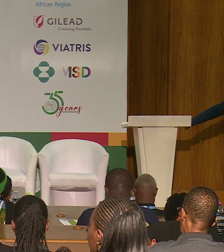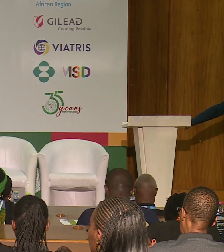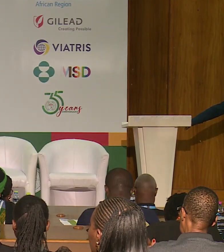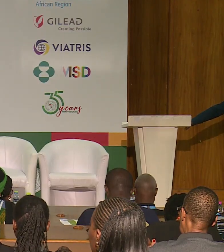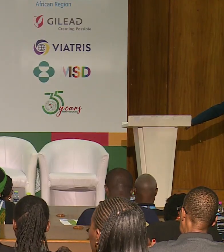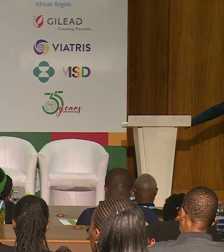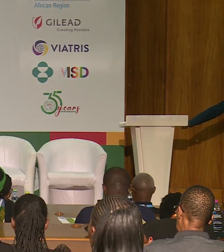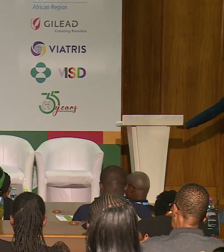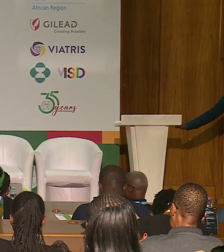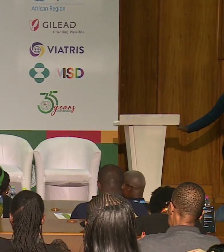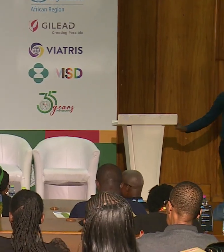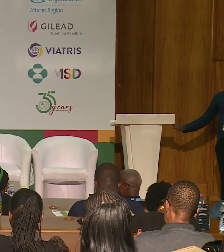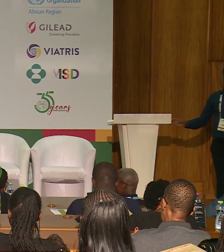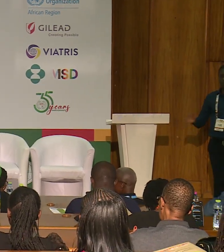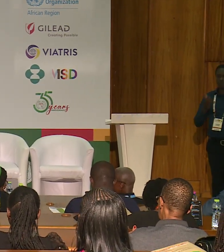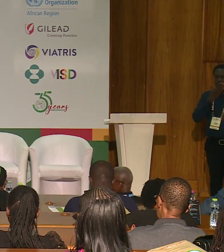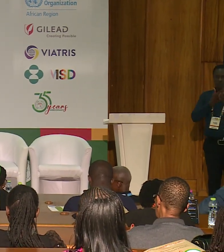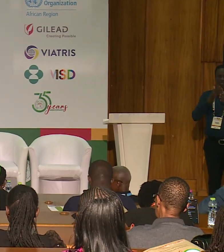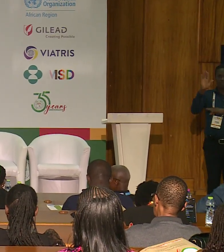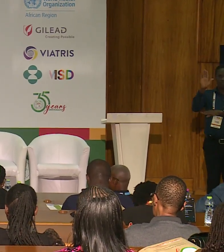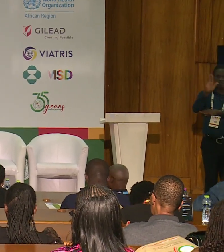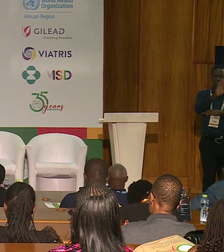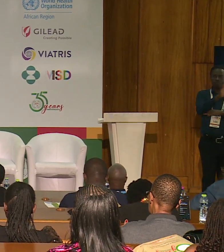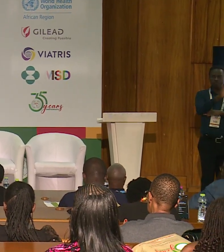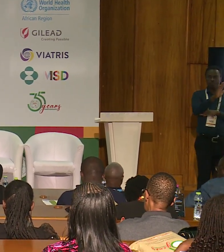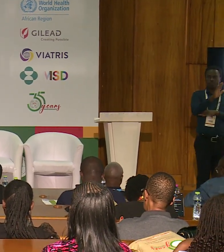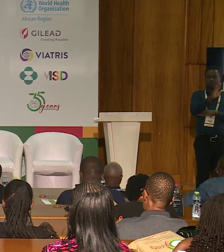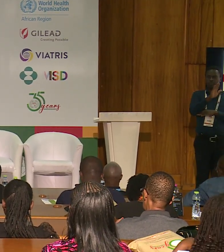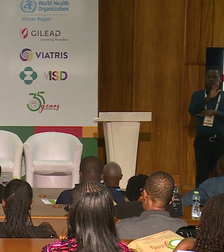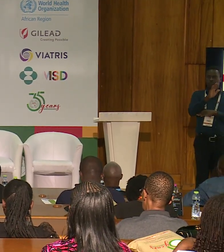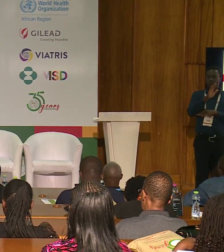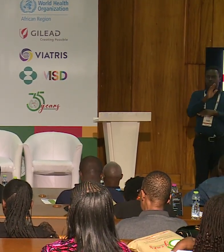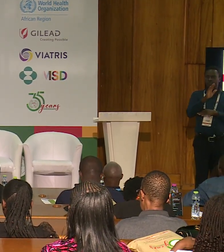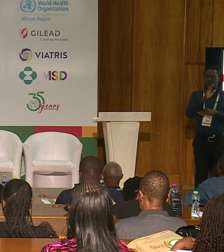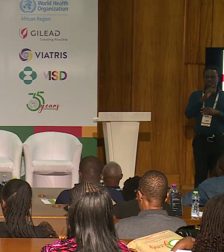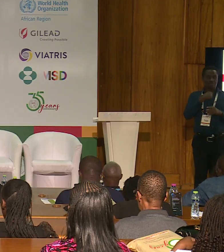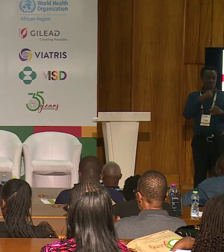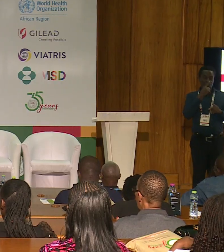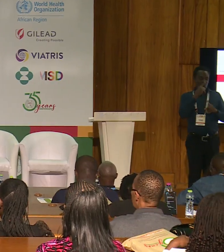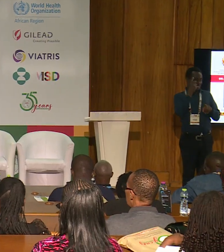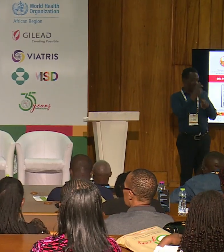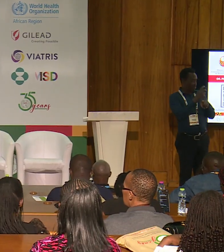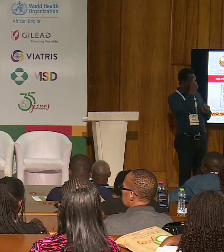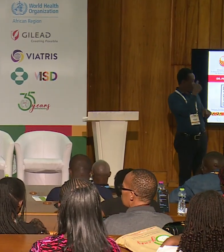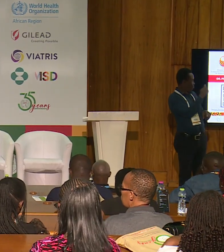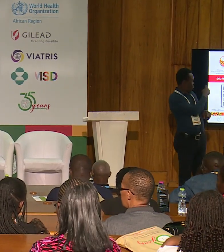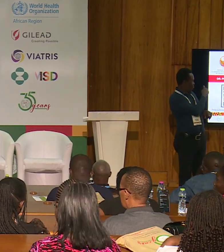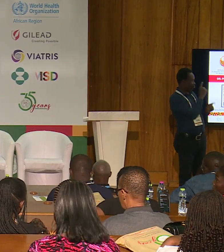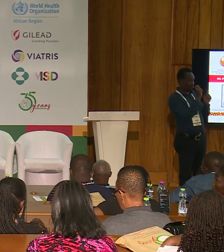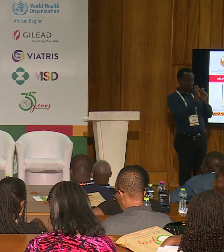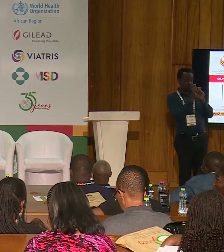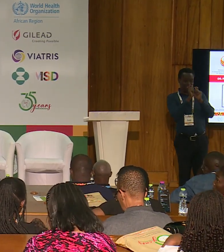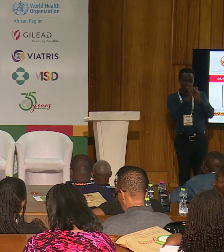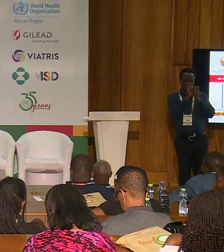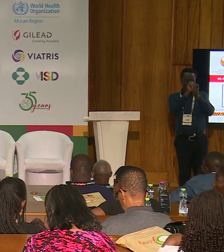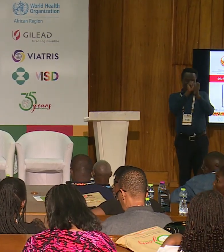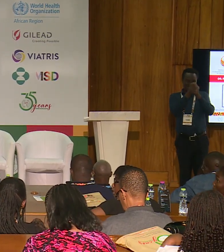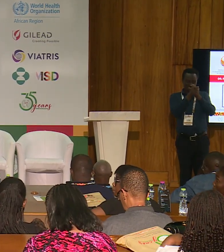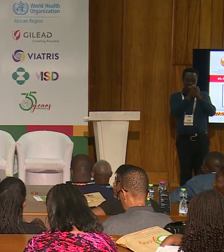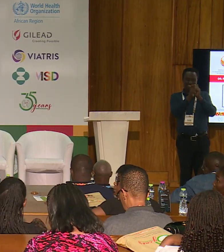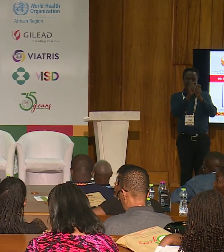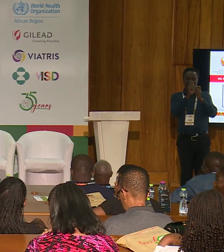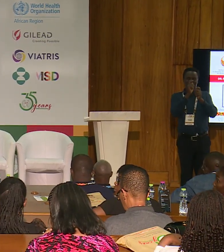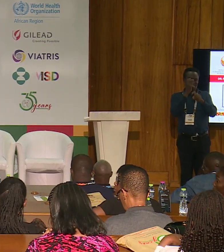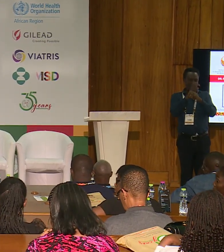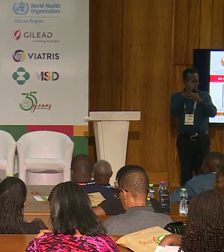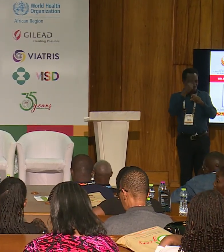Yes, good afternoon, everyone. I must say I was finding it very difficult to catch the translation. So if you